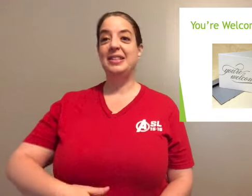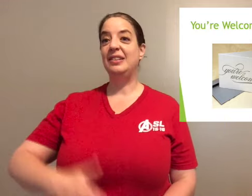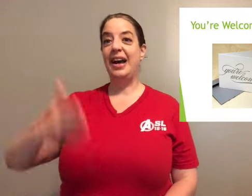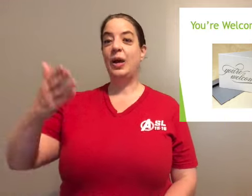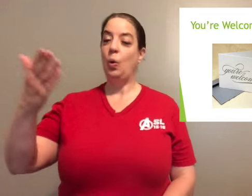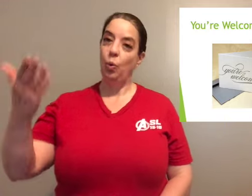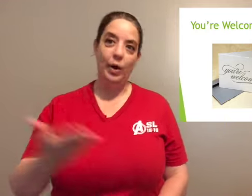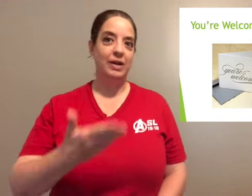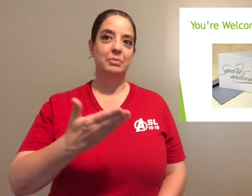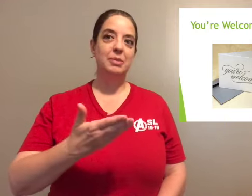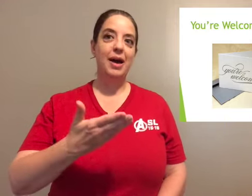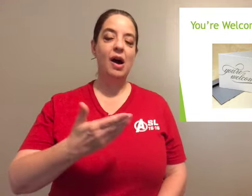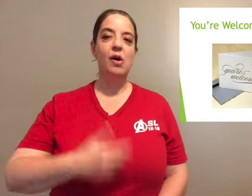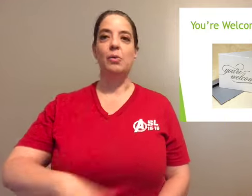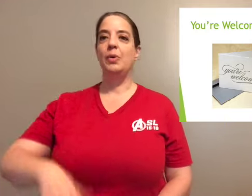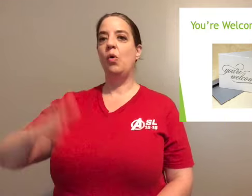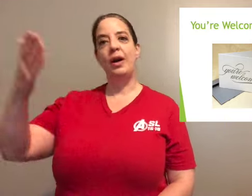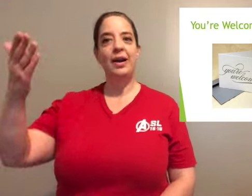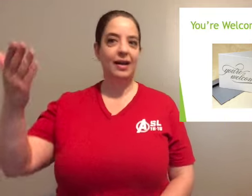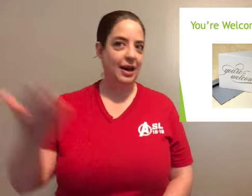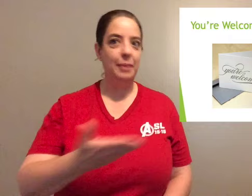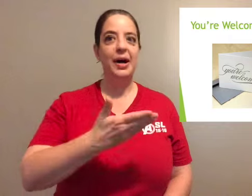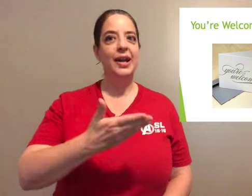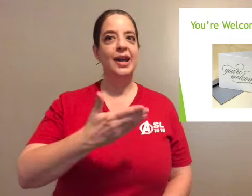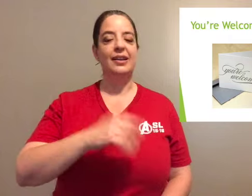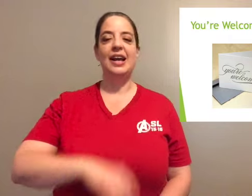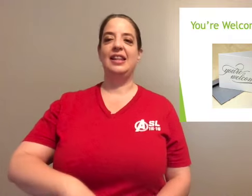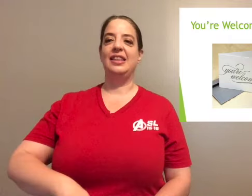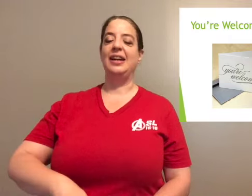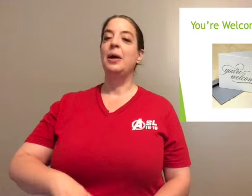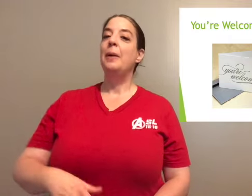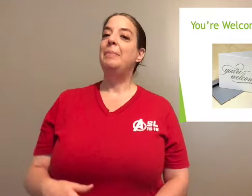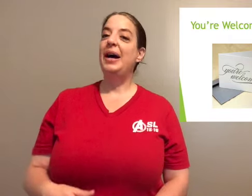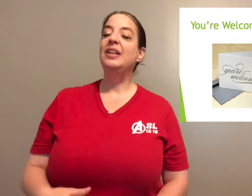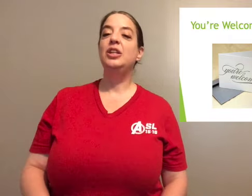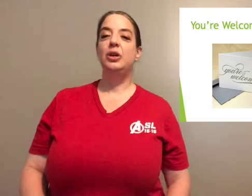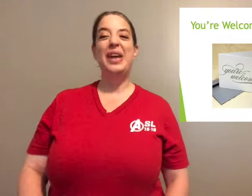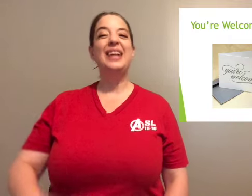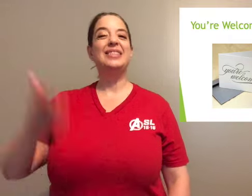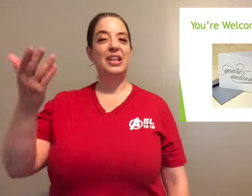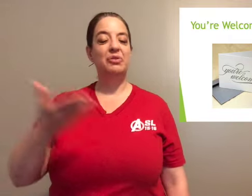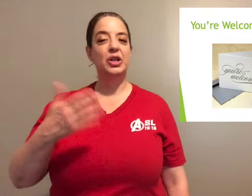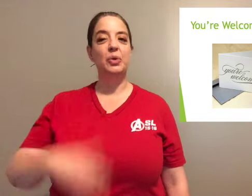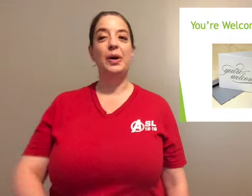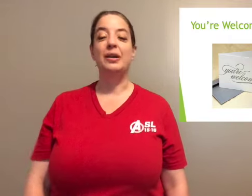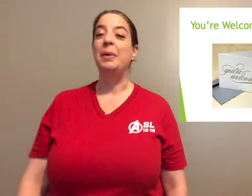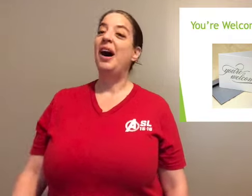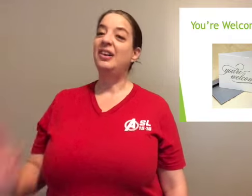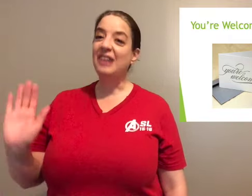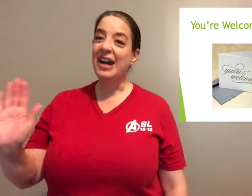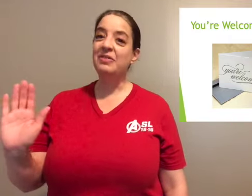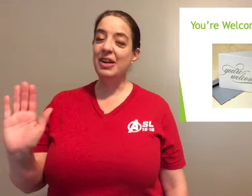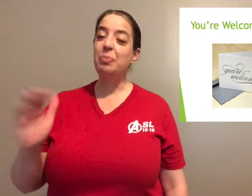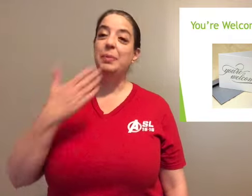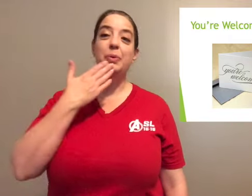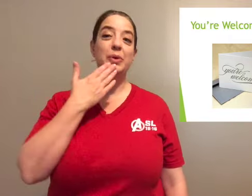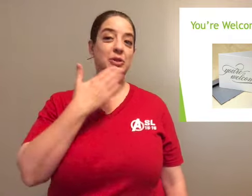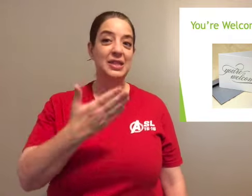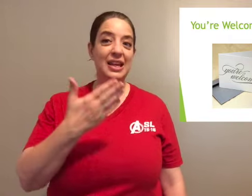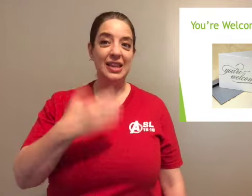like, welcome to my home, or come on in kind of thing. But you can sign it for you're welcome. A lot of deaf people, when you say thank you